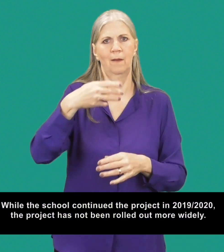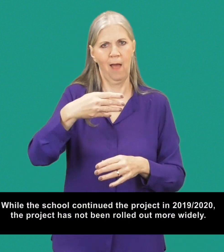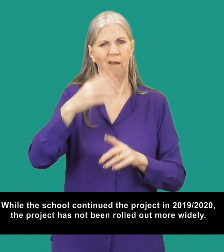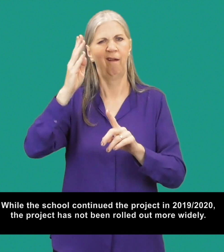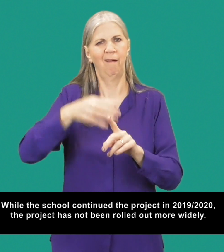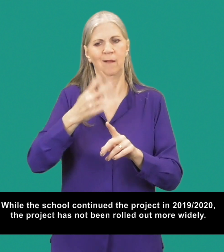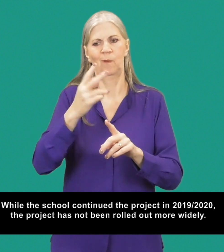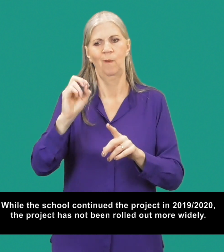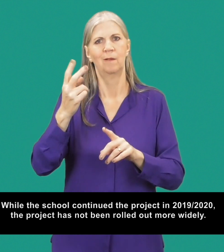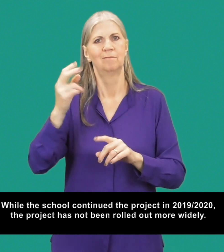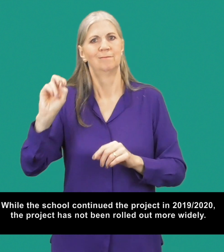widely.